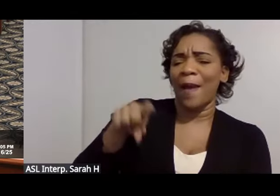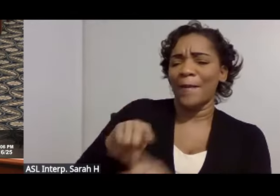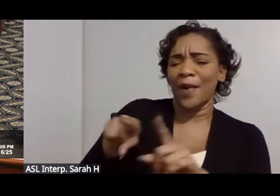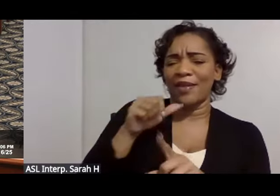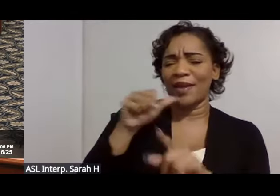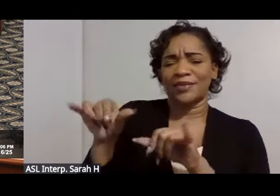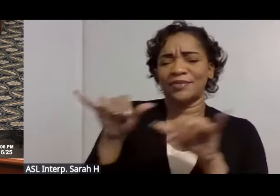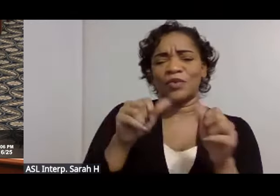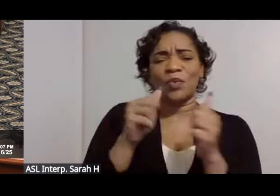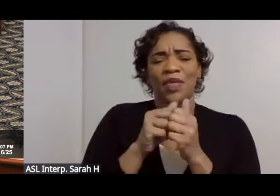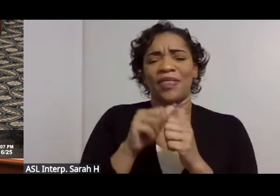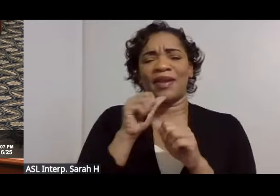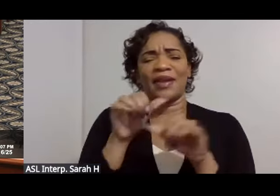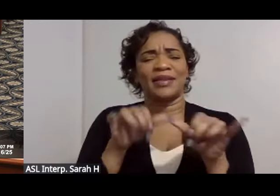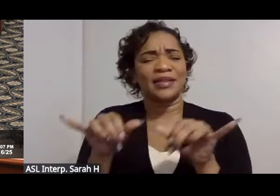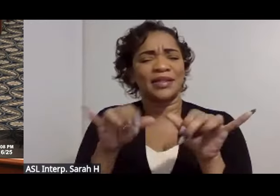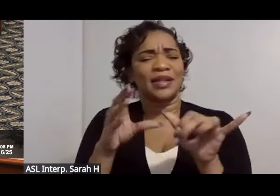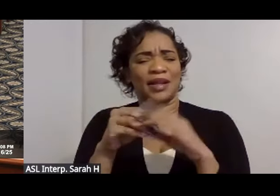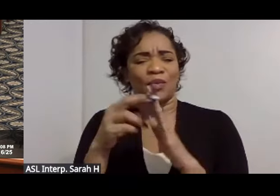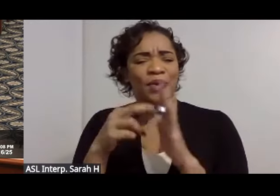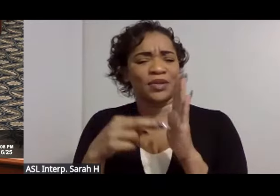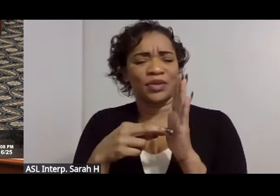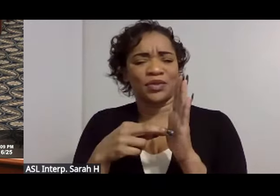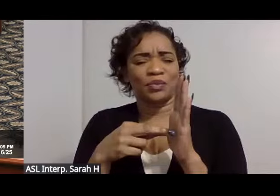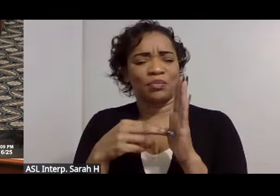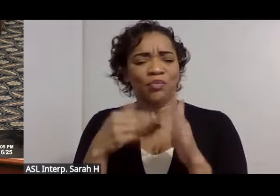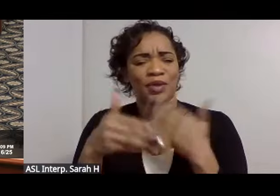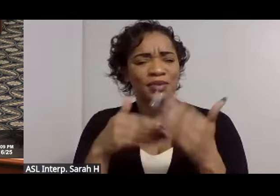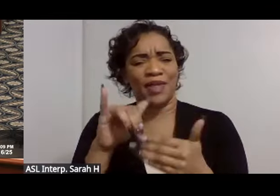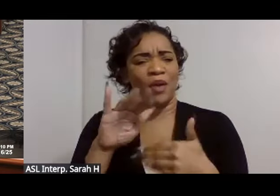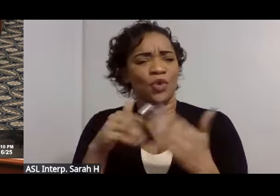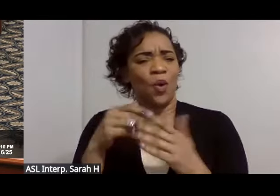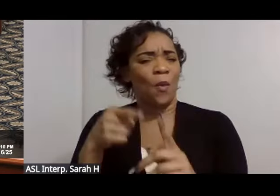whole point of making this last tweak.